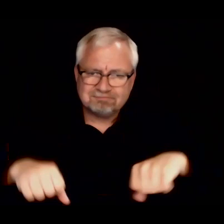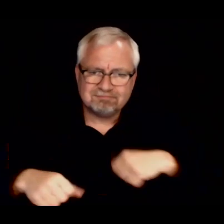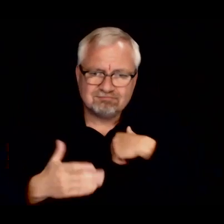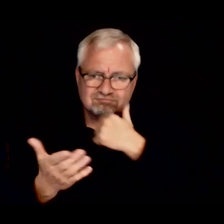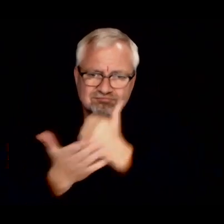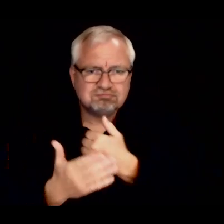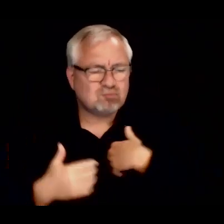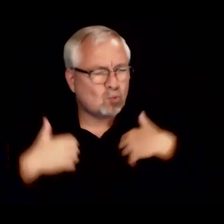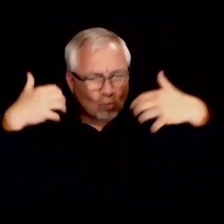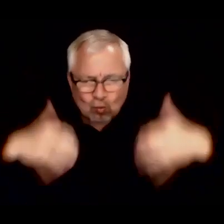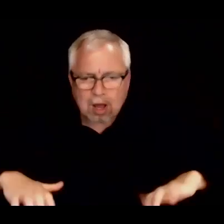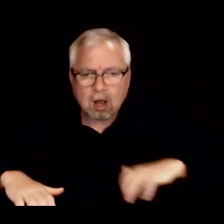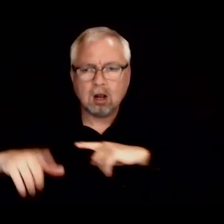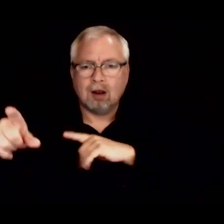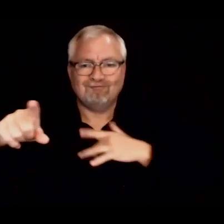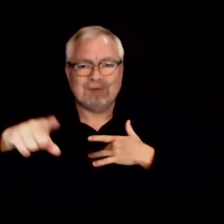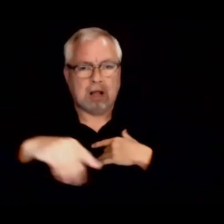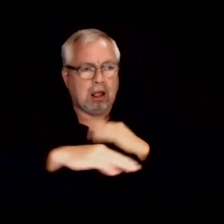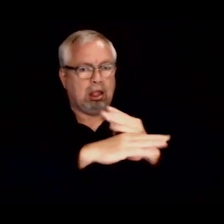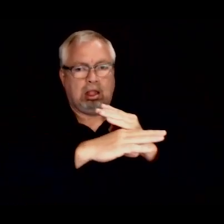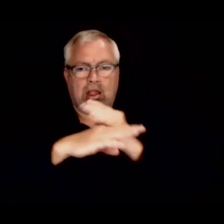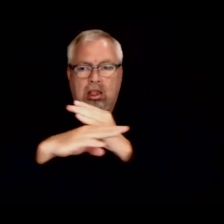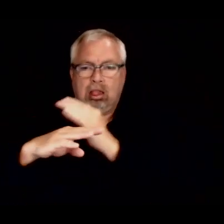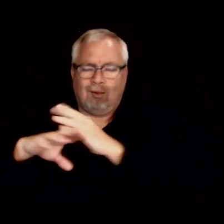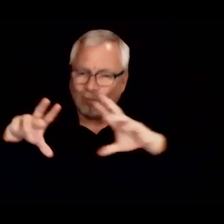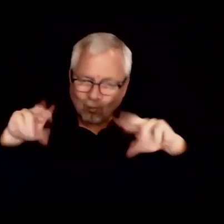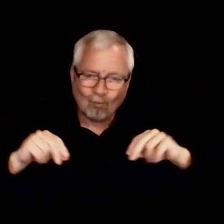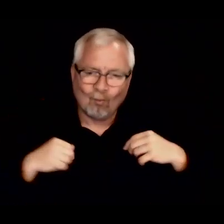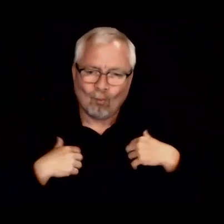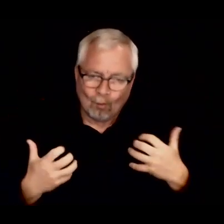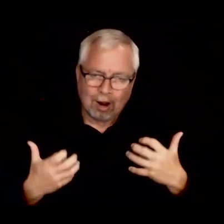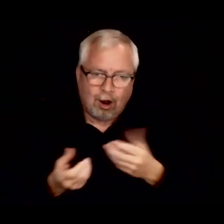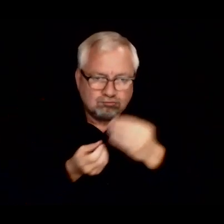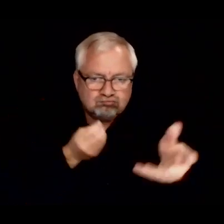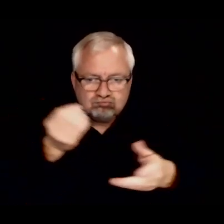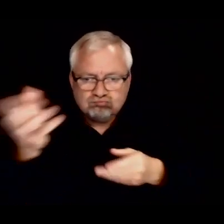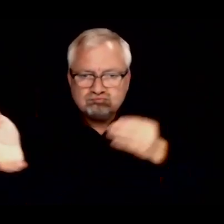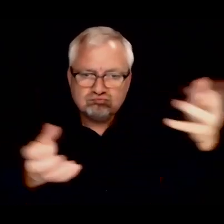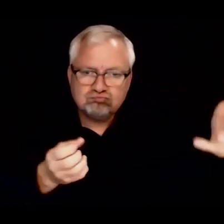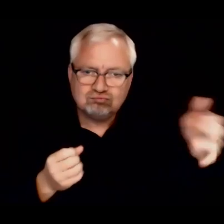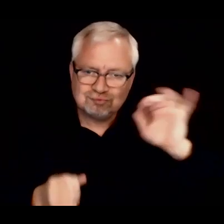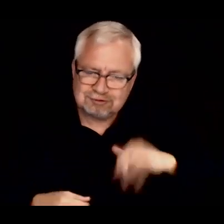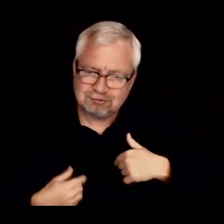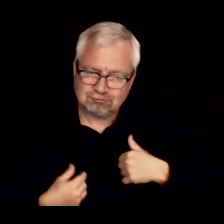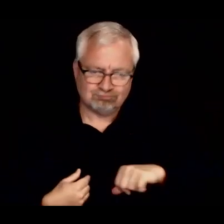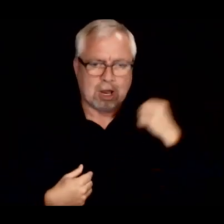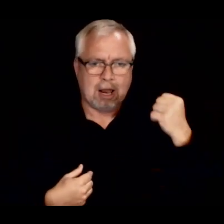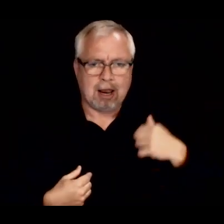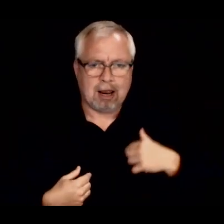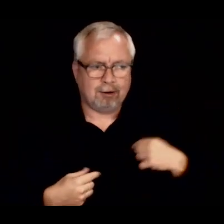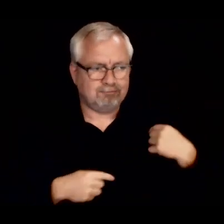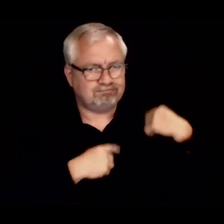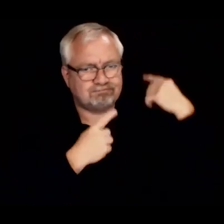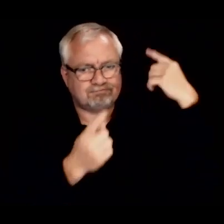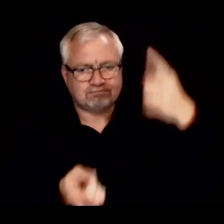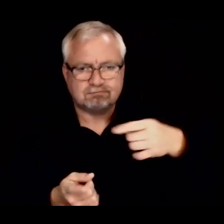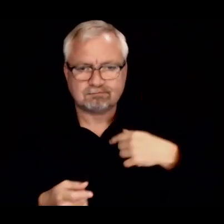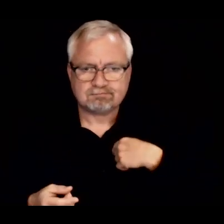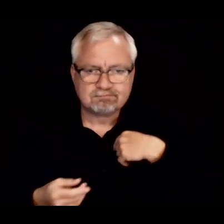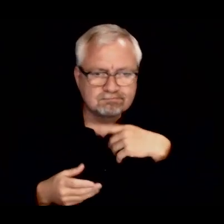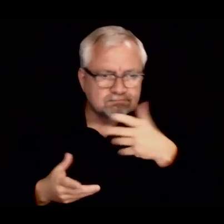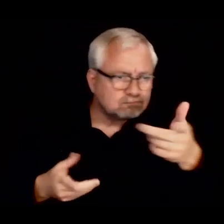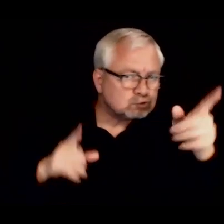before, it is definitely first prize in our mind for folks to get tested in the health system